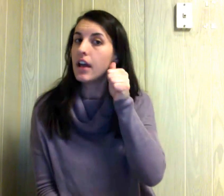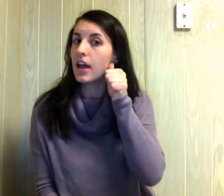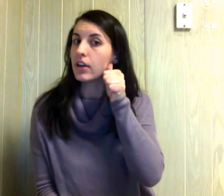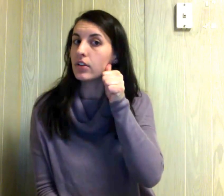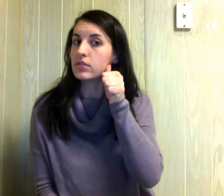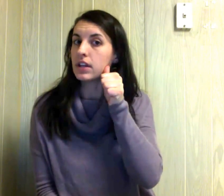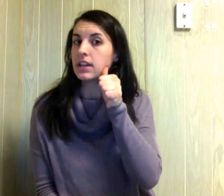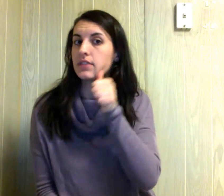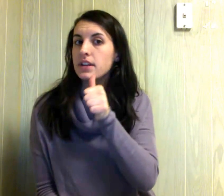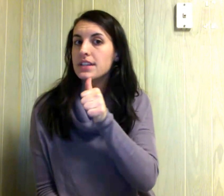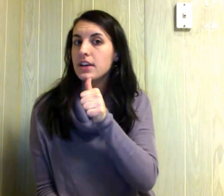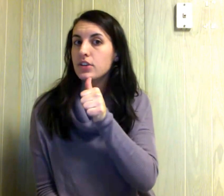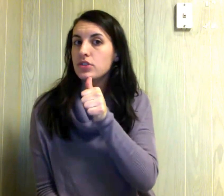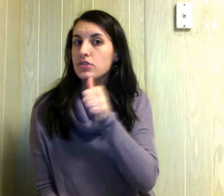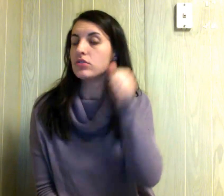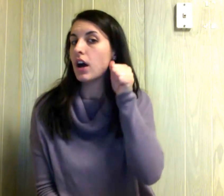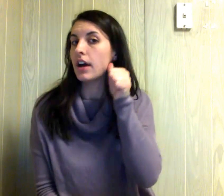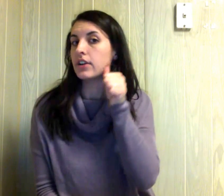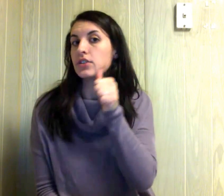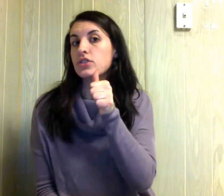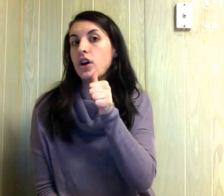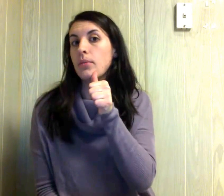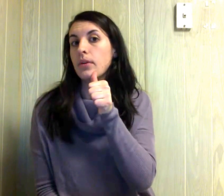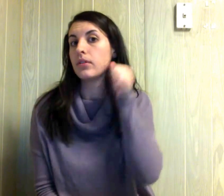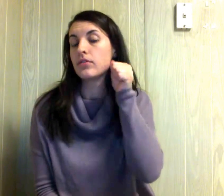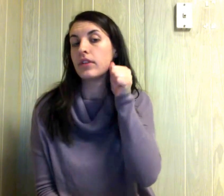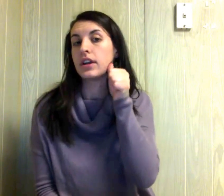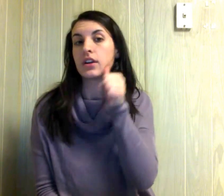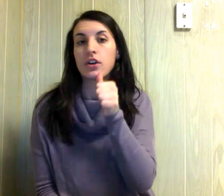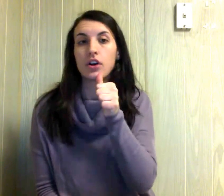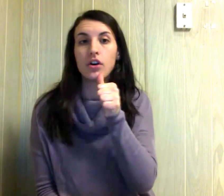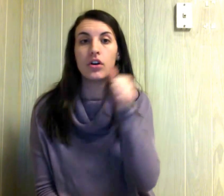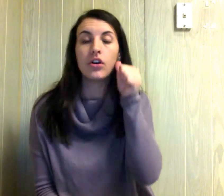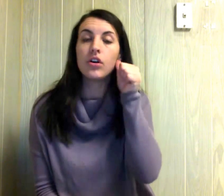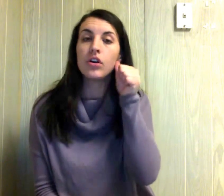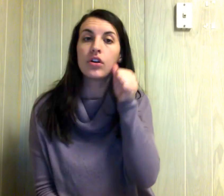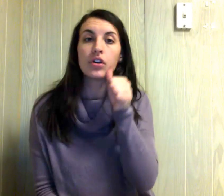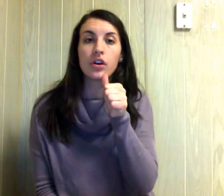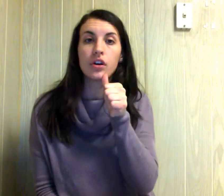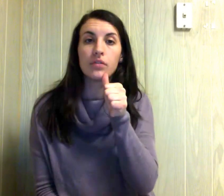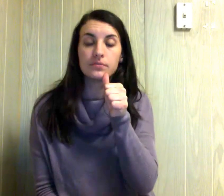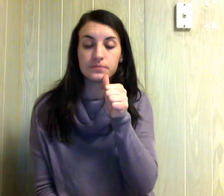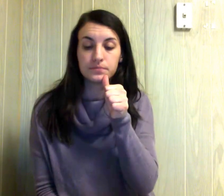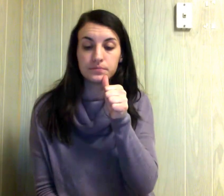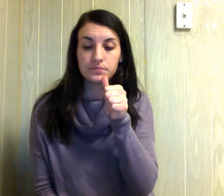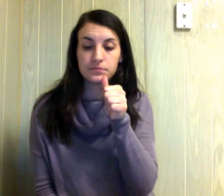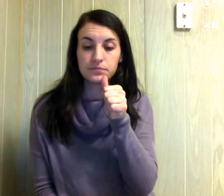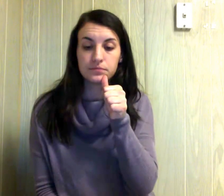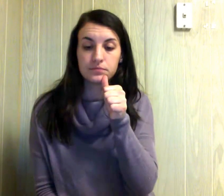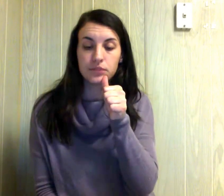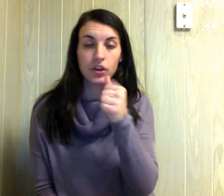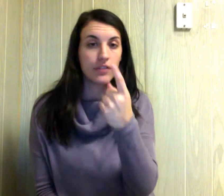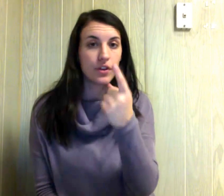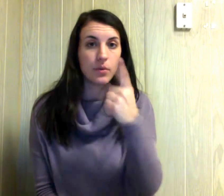you go slightly right down your jawbone right here. Girl. Girl. You only have to do that one